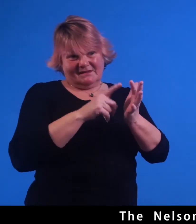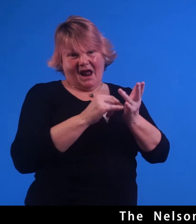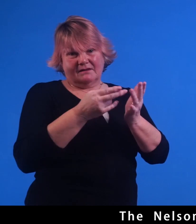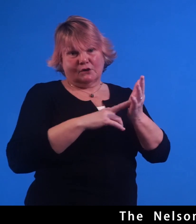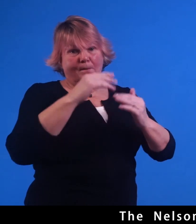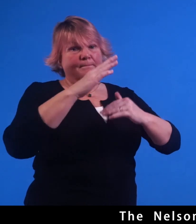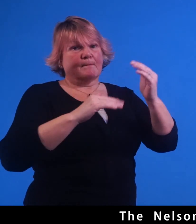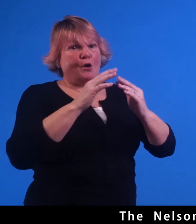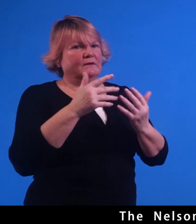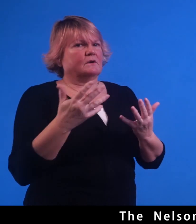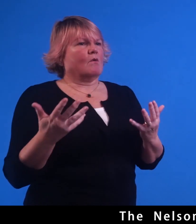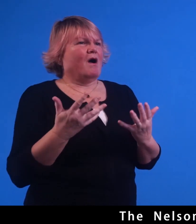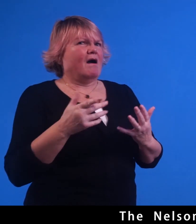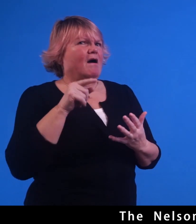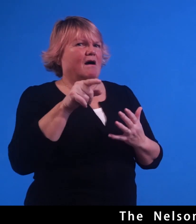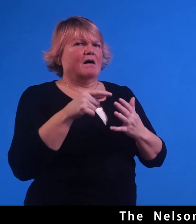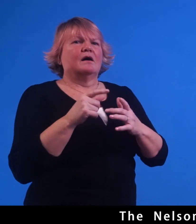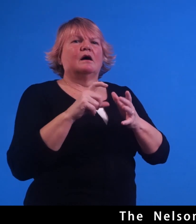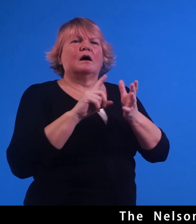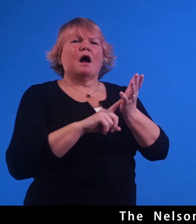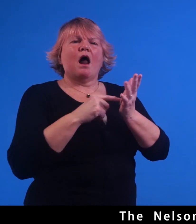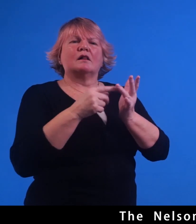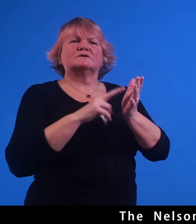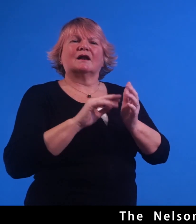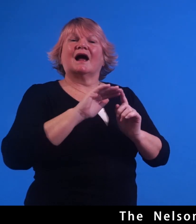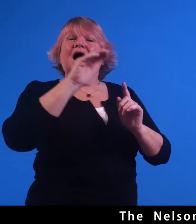The Nelson Monument stands on top of Edinburgh's Calton Hill,